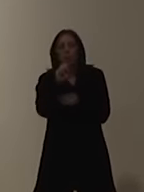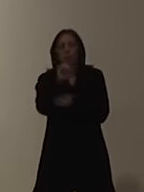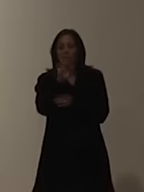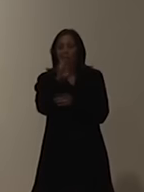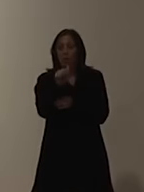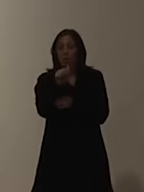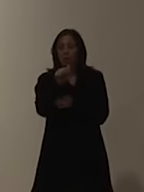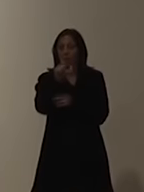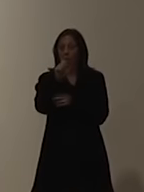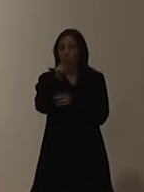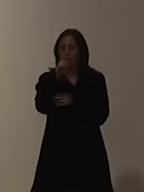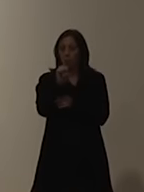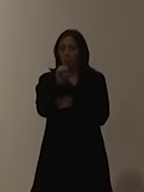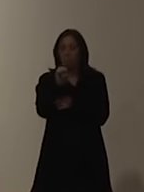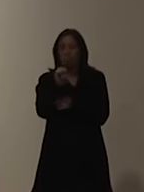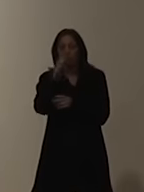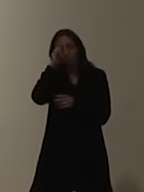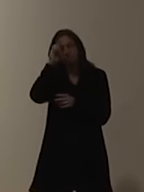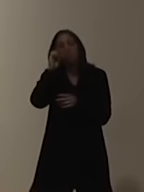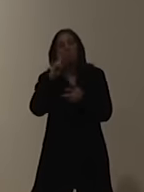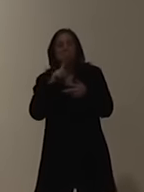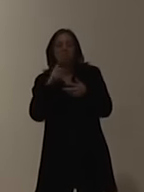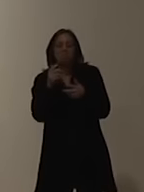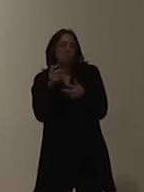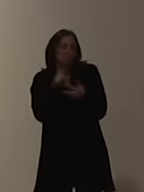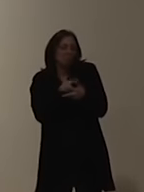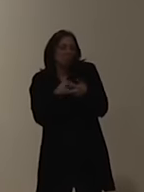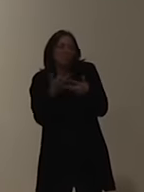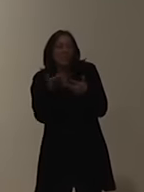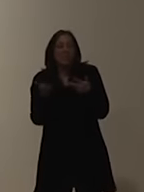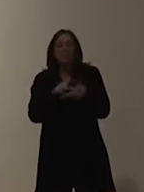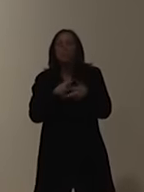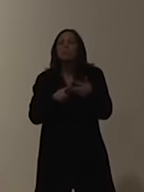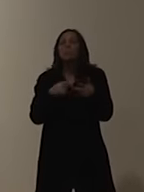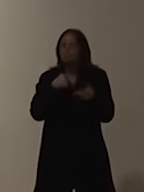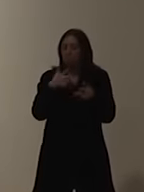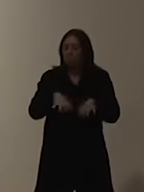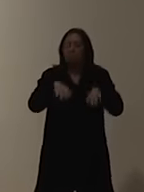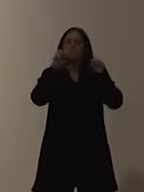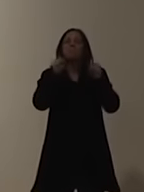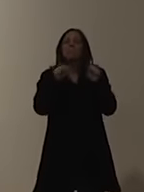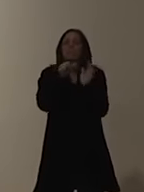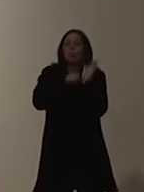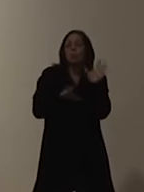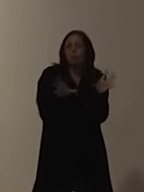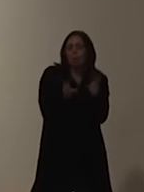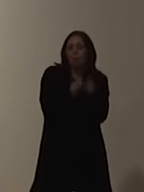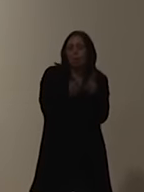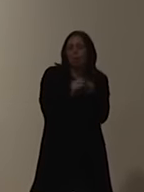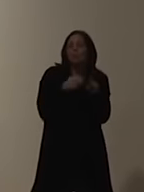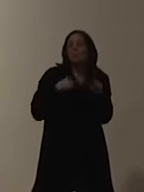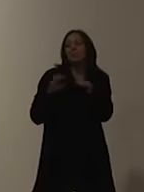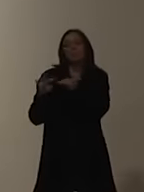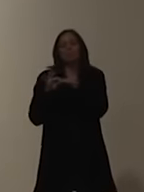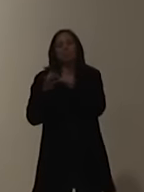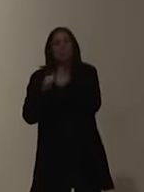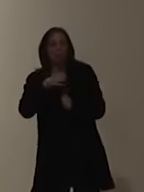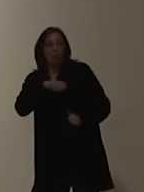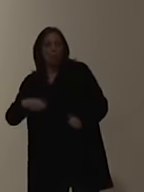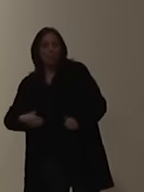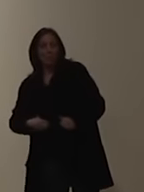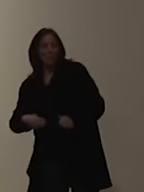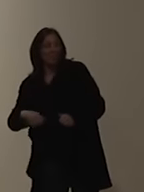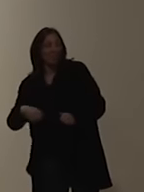We had helped to organize a surgical conference with colleagues at Harvard Medical School. Some of you have maybe worked with them. And